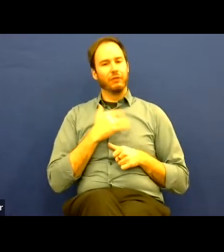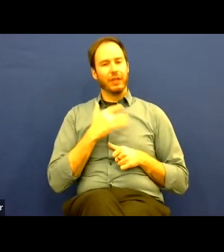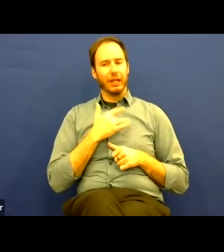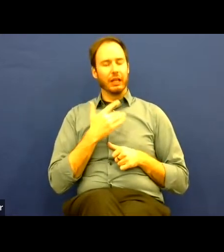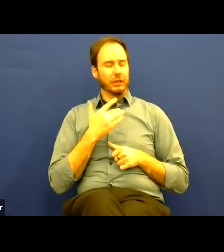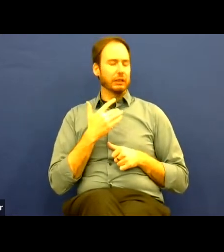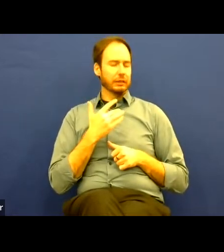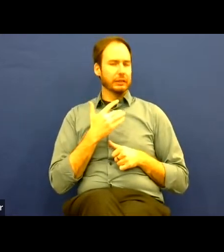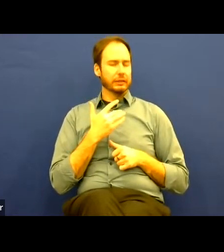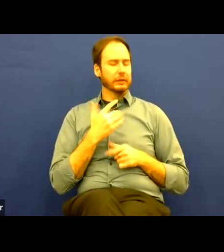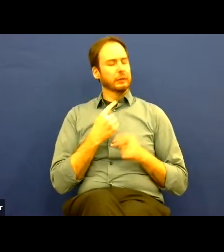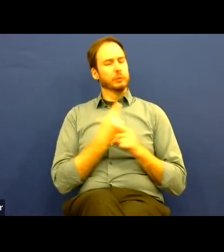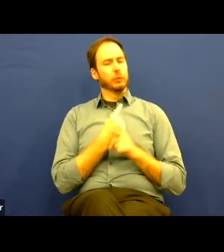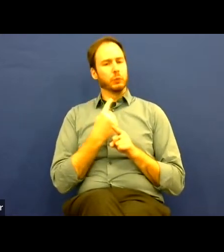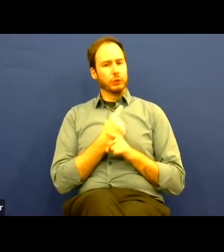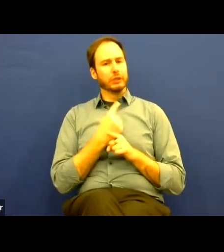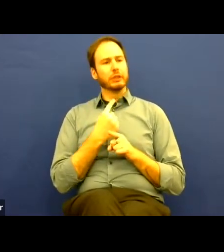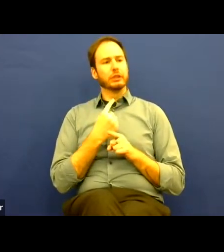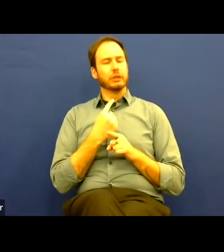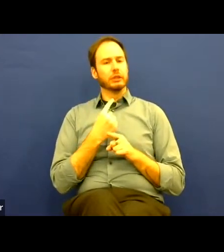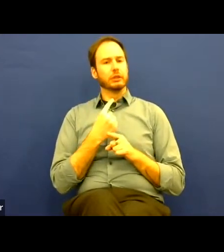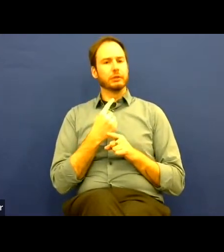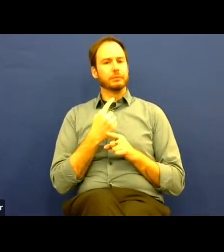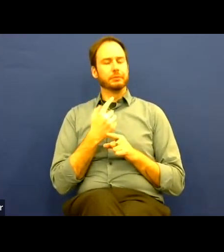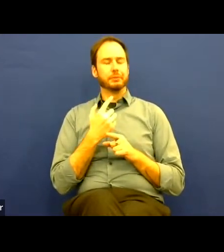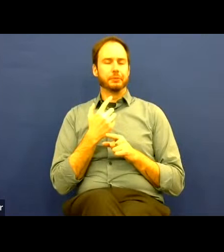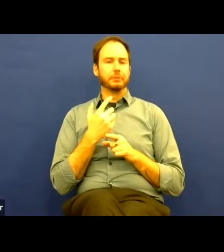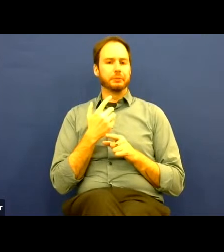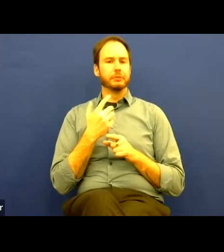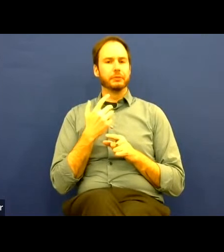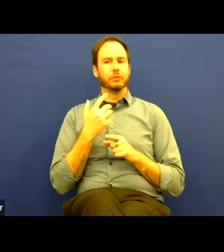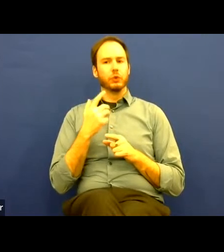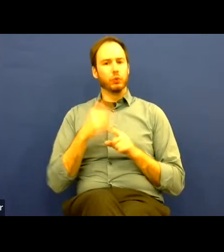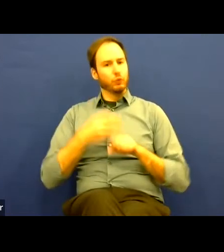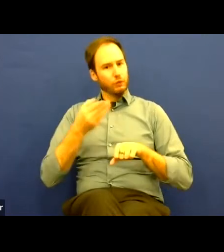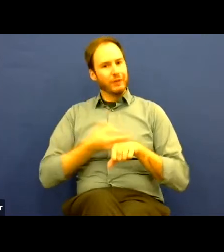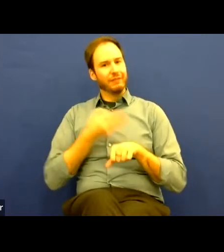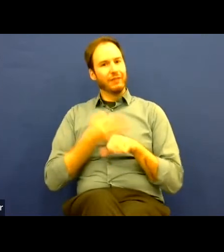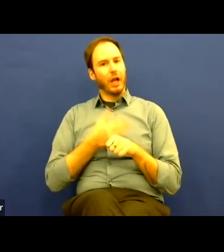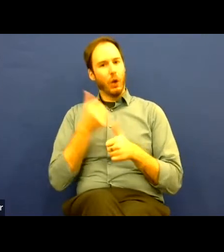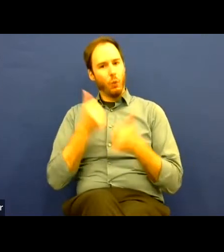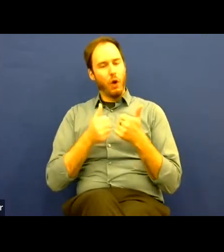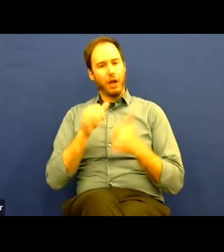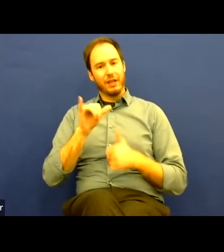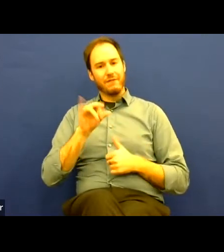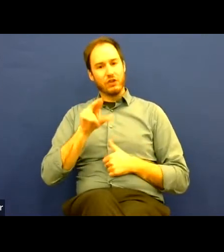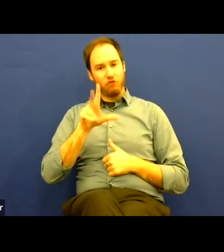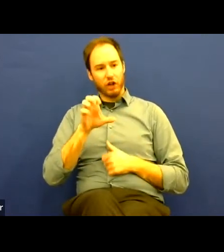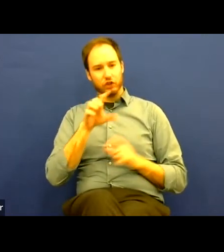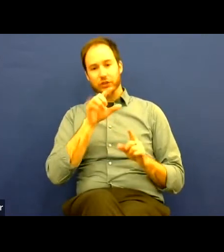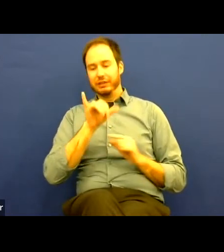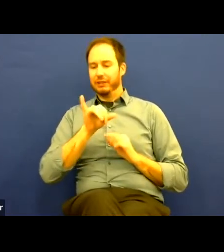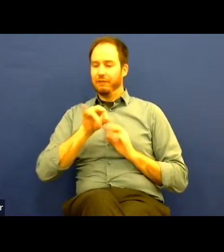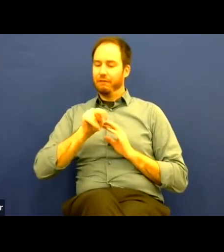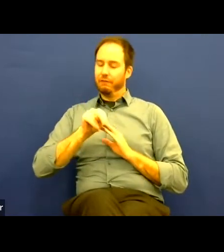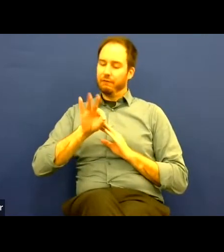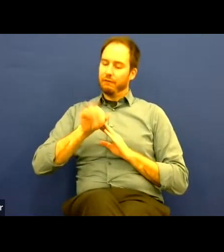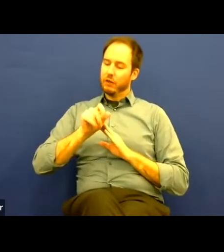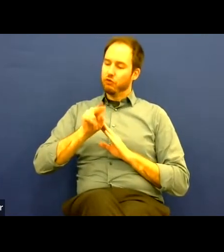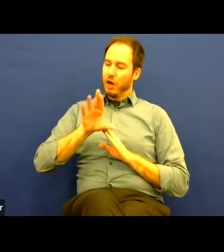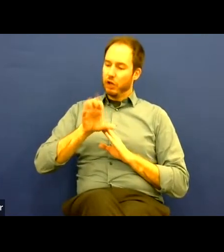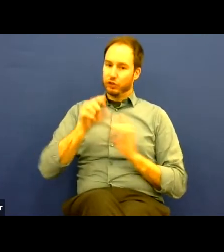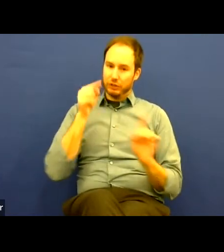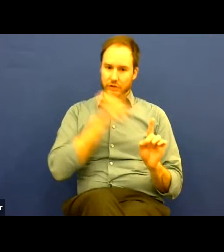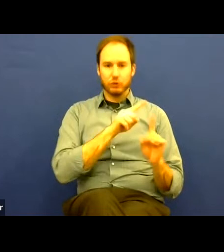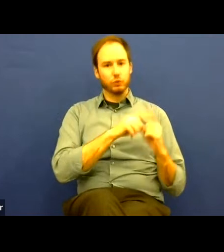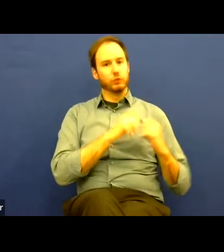was our number one infrastructure project to get this off the ground. We will